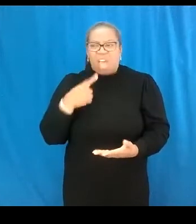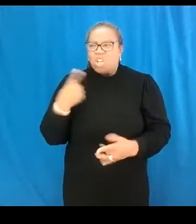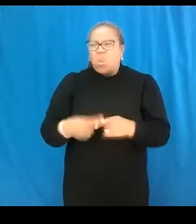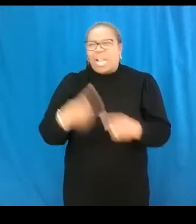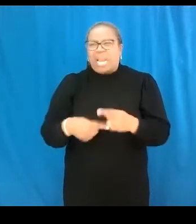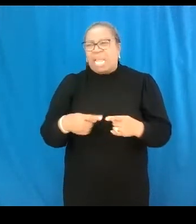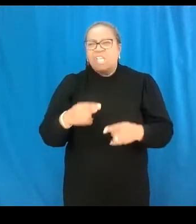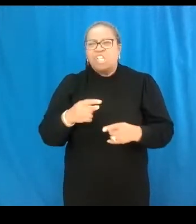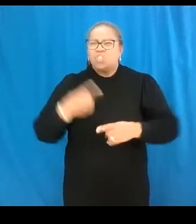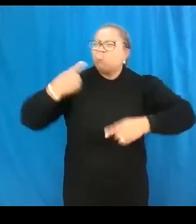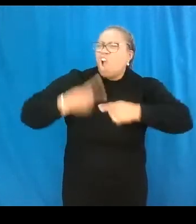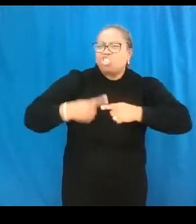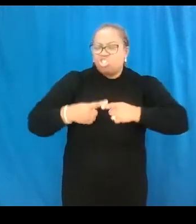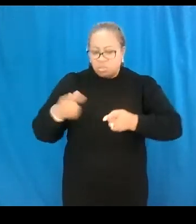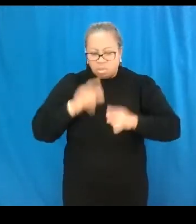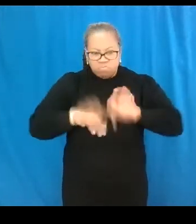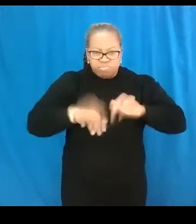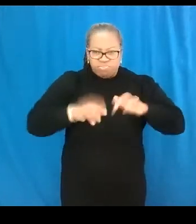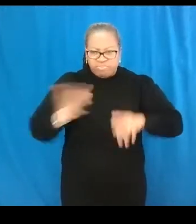home and watch The Crown.